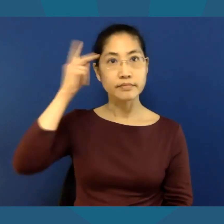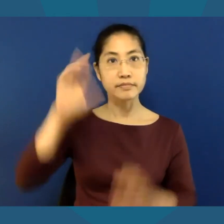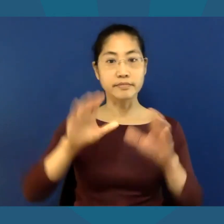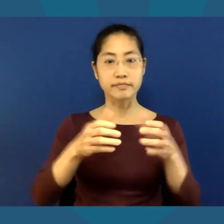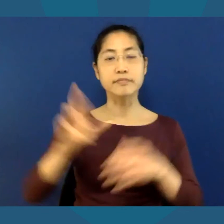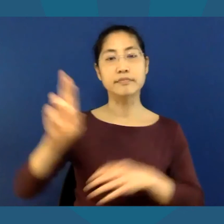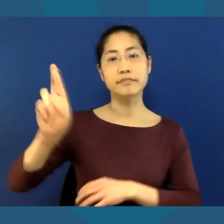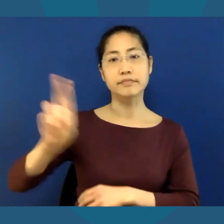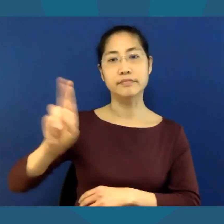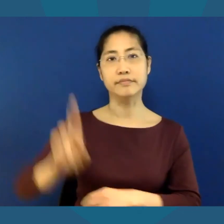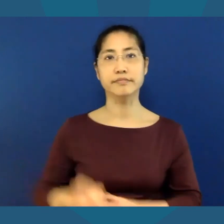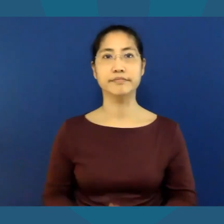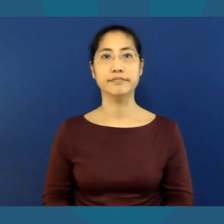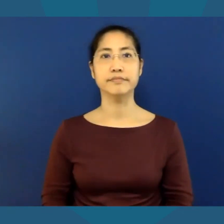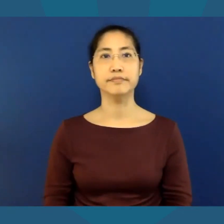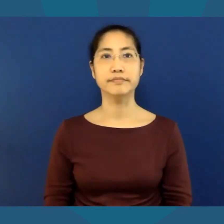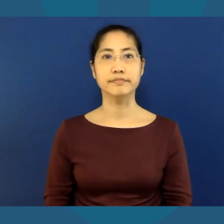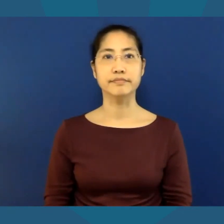Party, Republican.